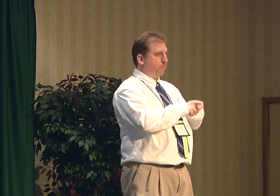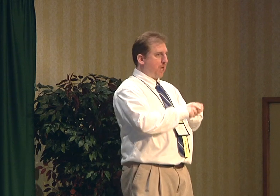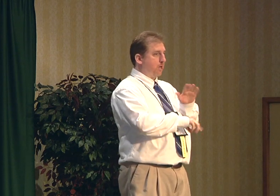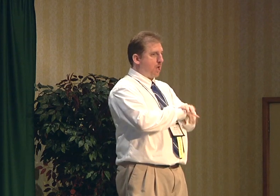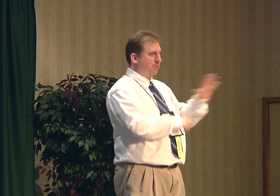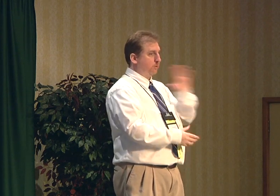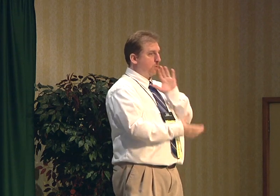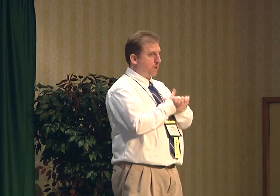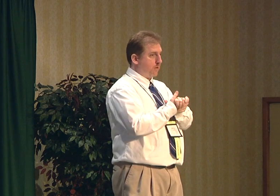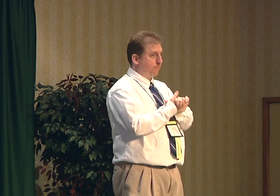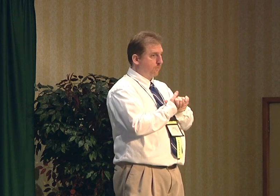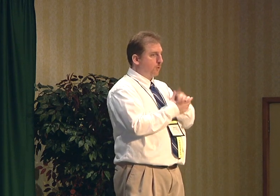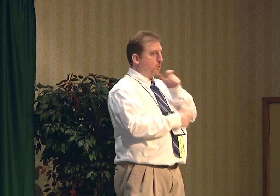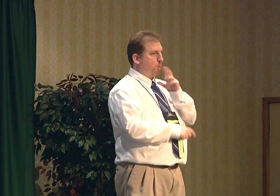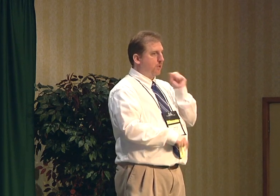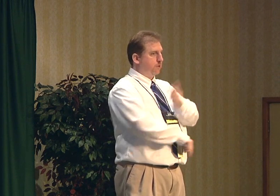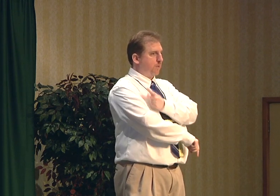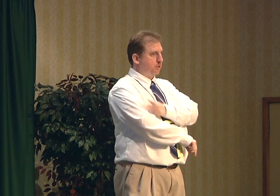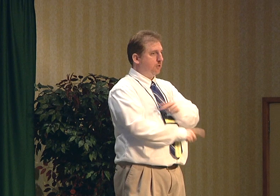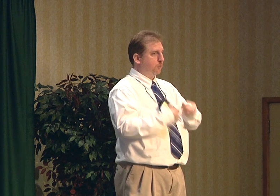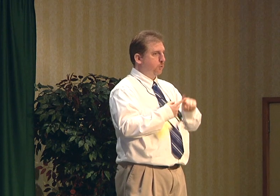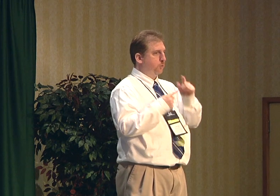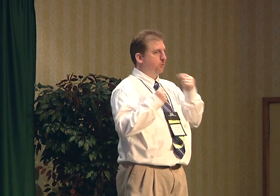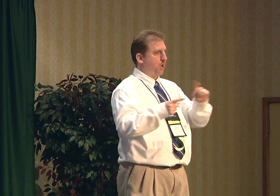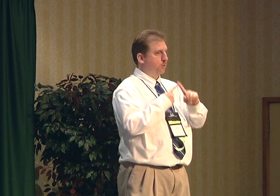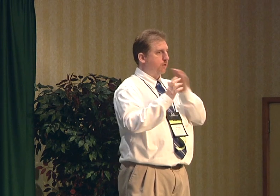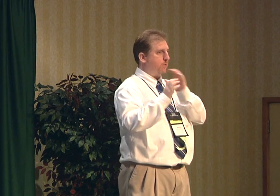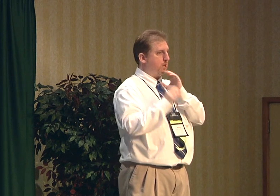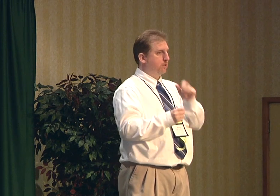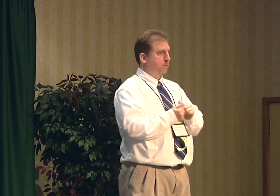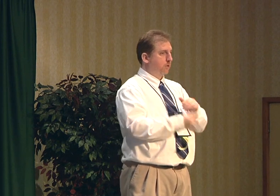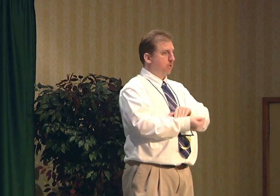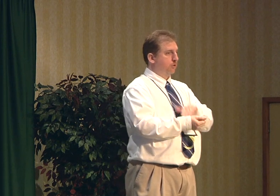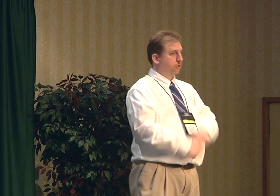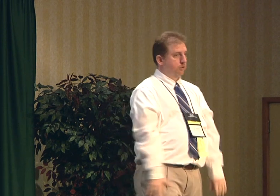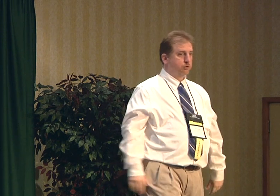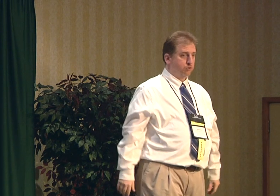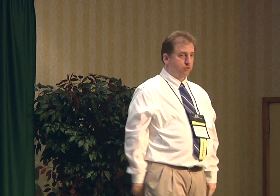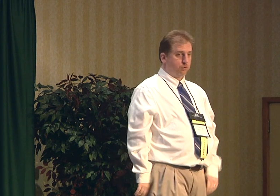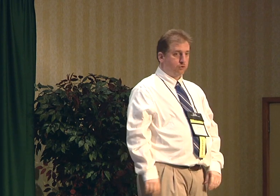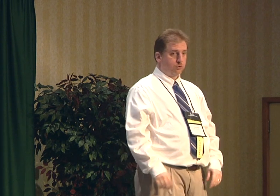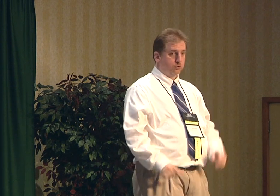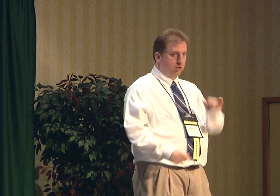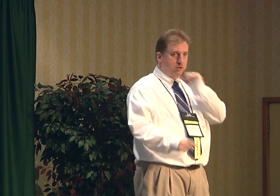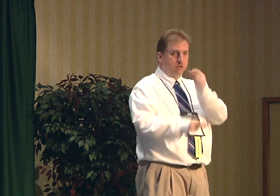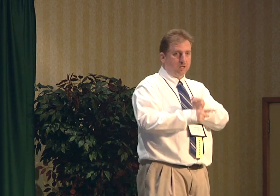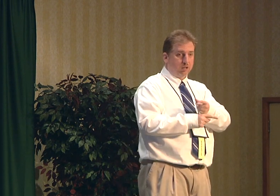So the deaf husband had to depend on his wife, who was the actual patient, to communicate with the doctor. That's